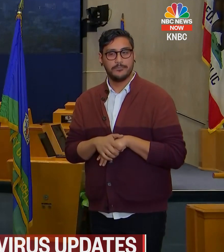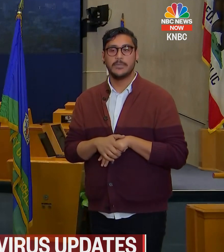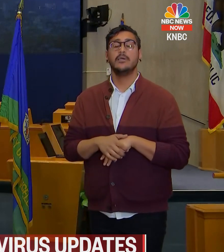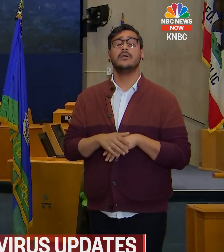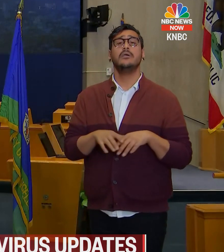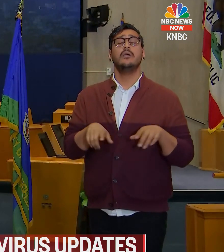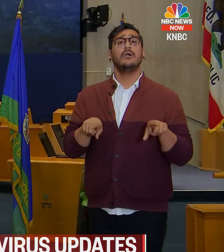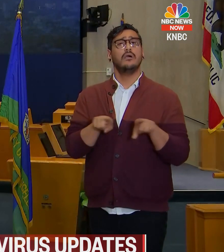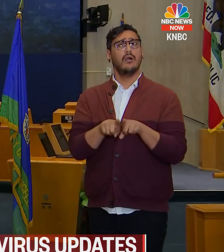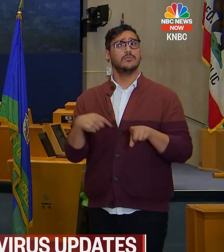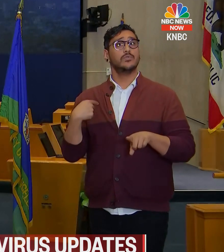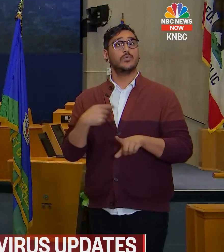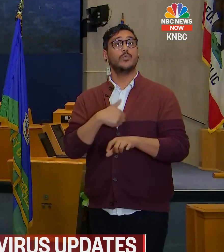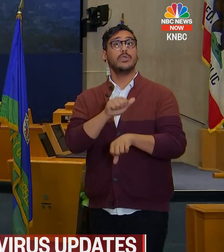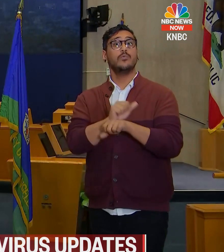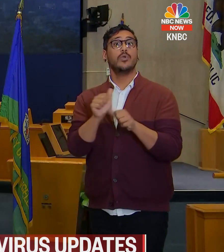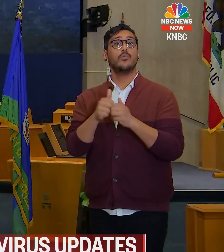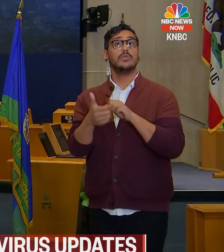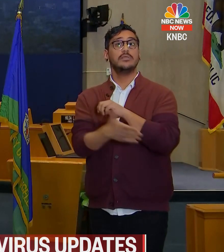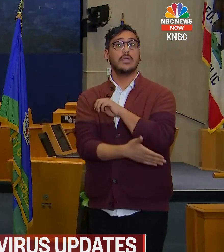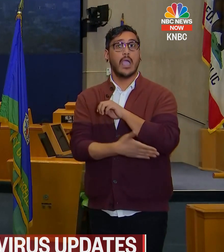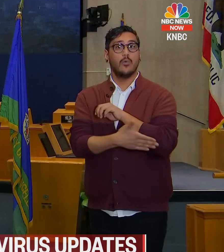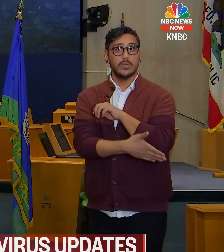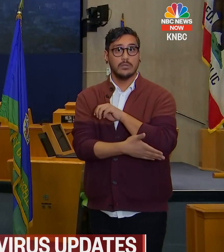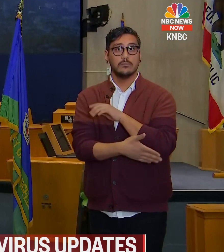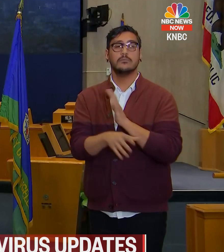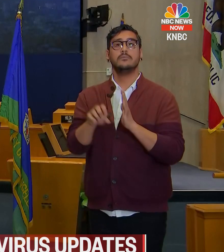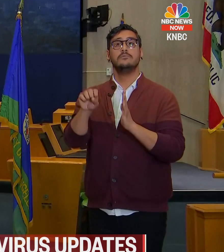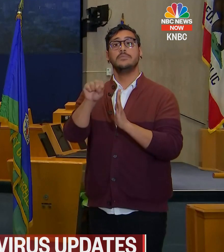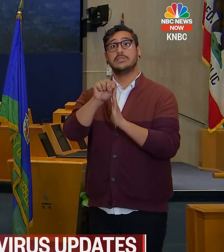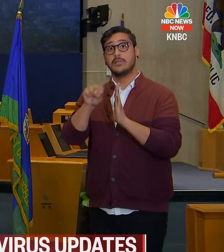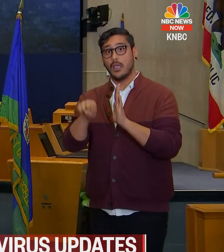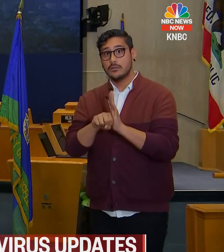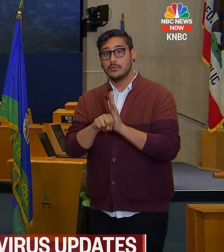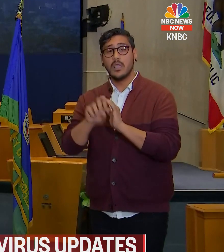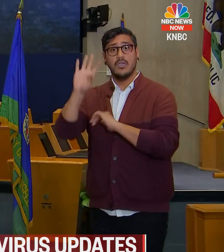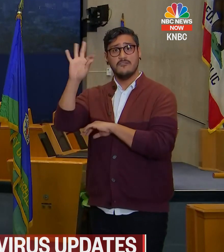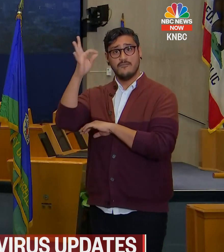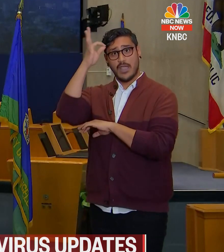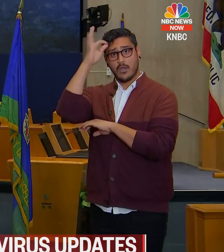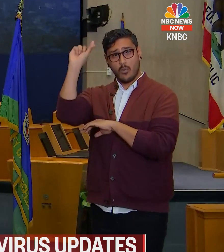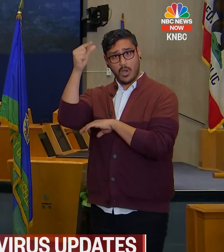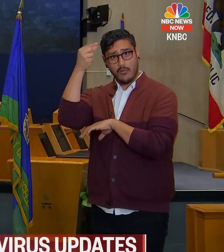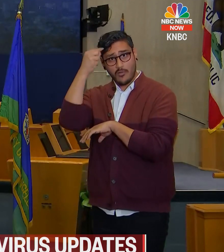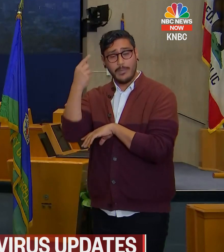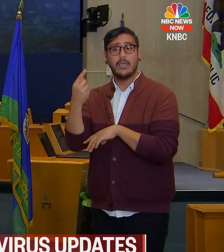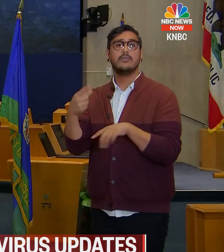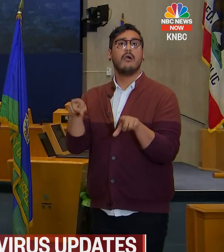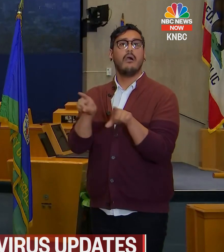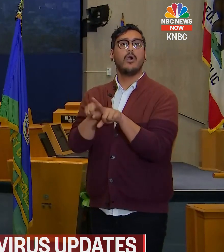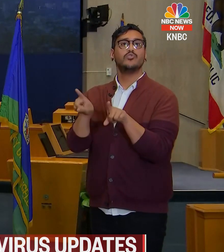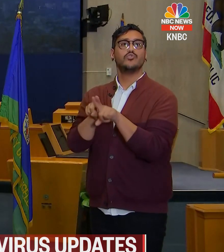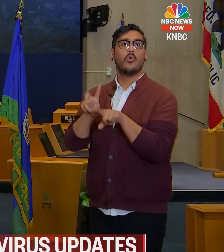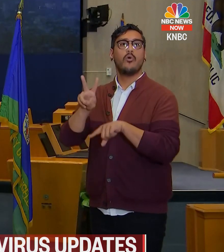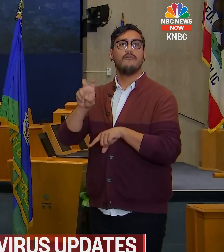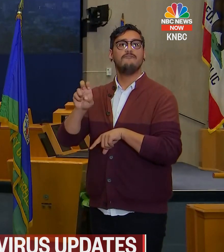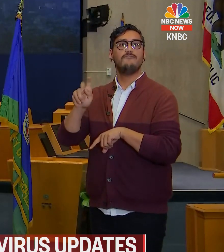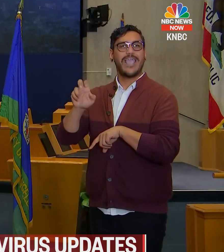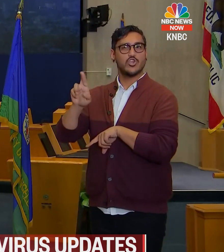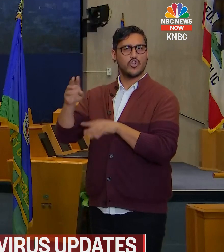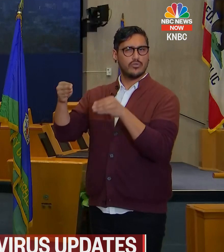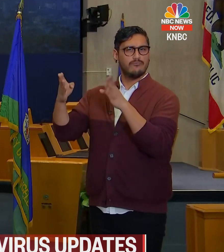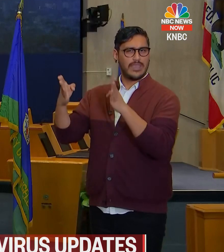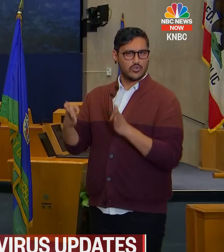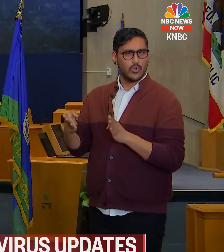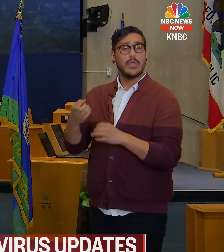been working with the county, the state, the federal government, and our vendors as it pertains to